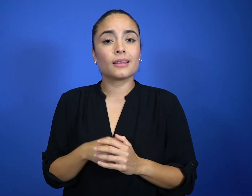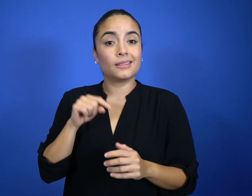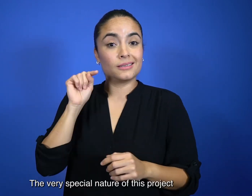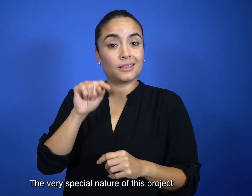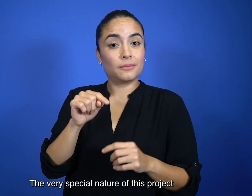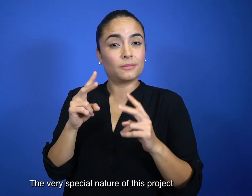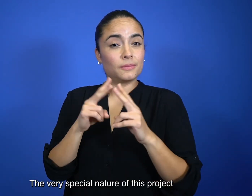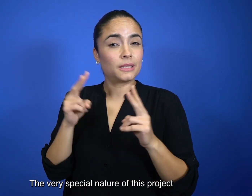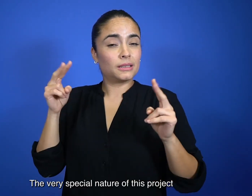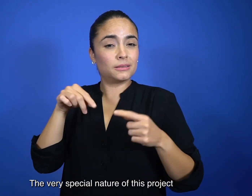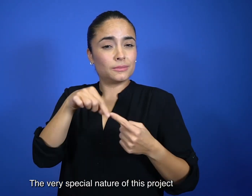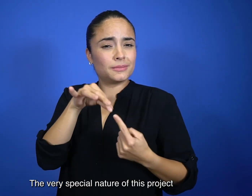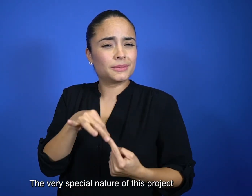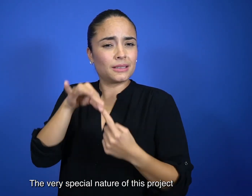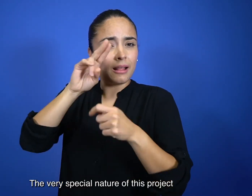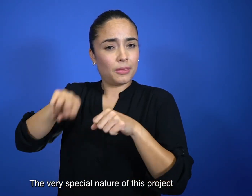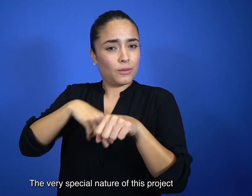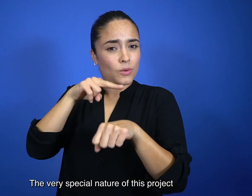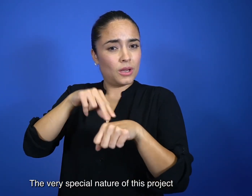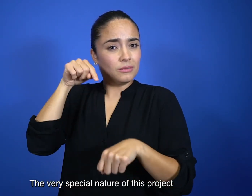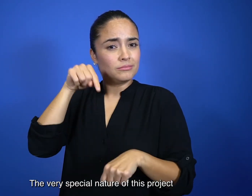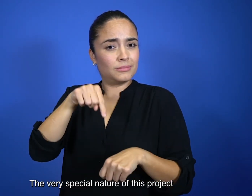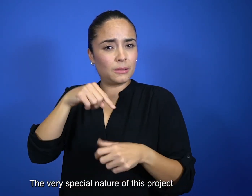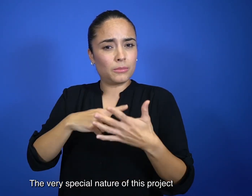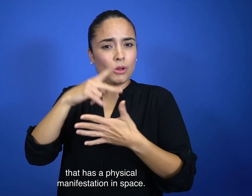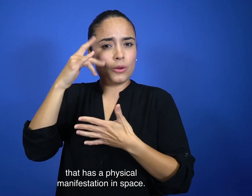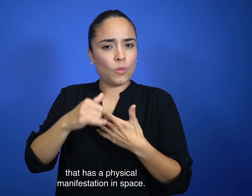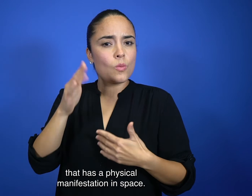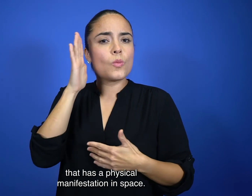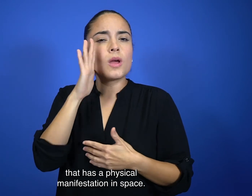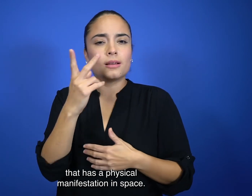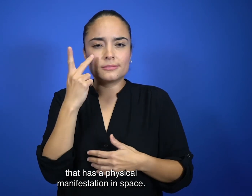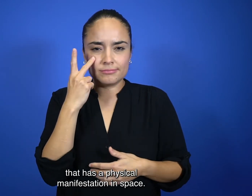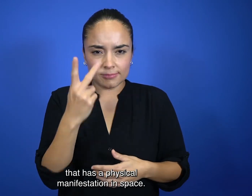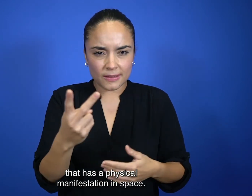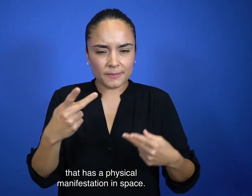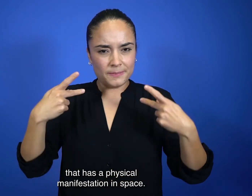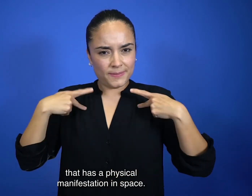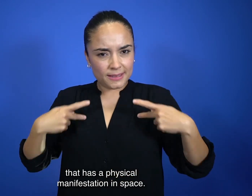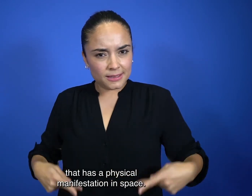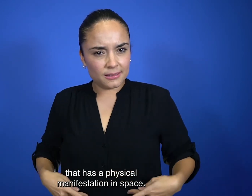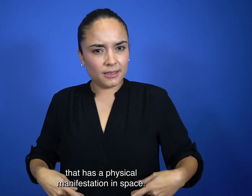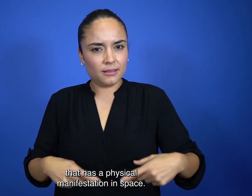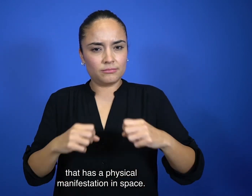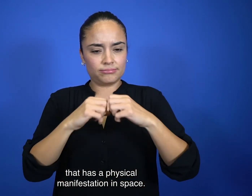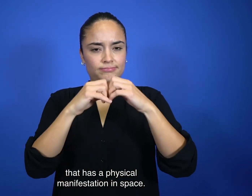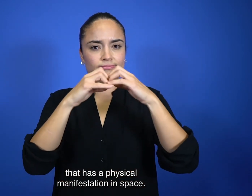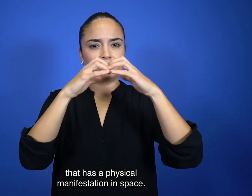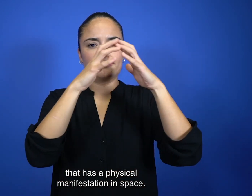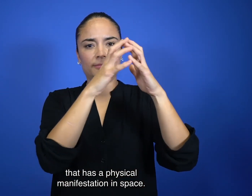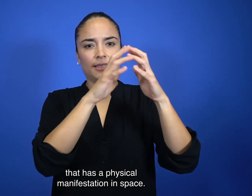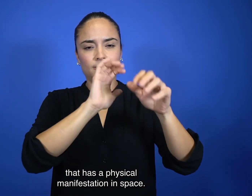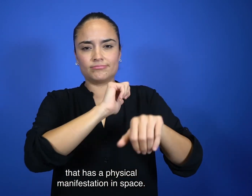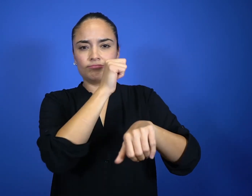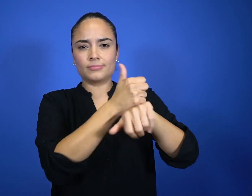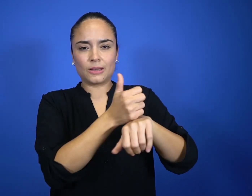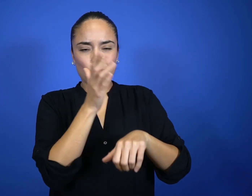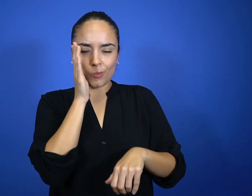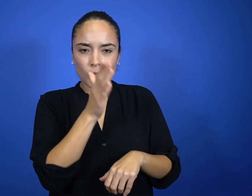The very special nature of this project that has a physical manifestation in space. I